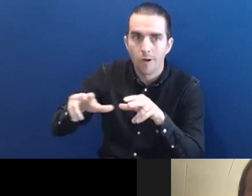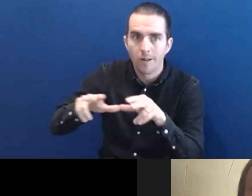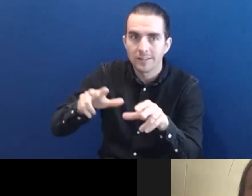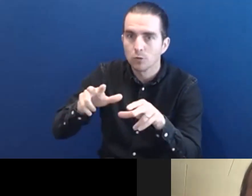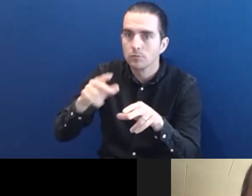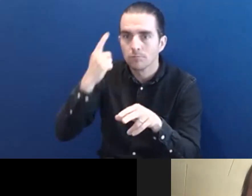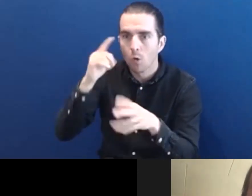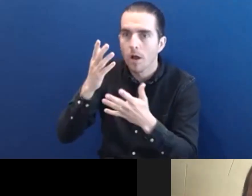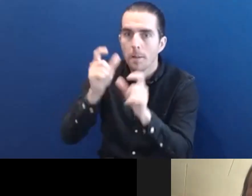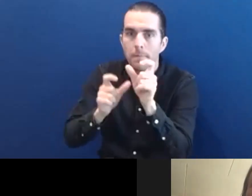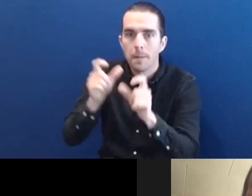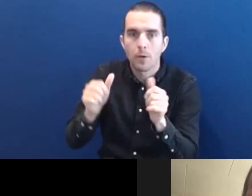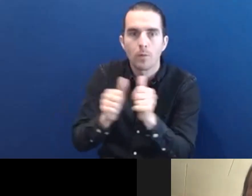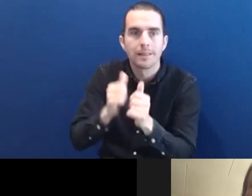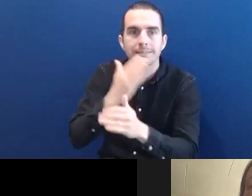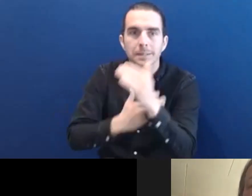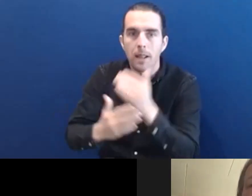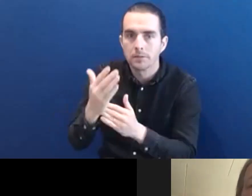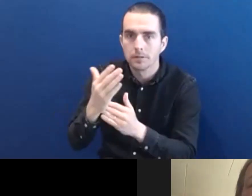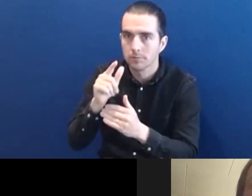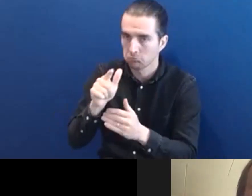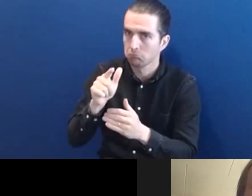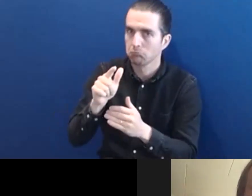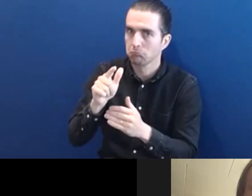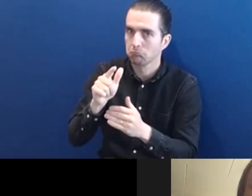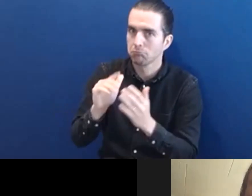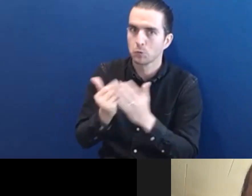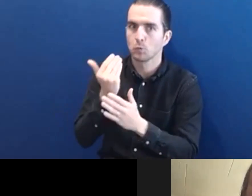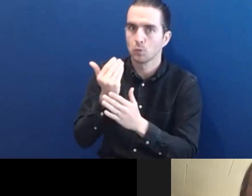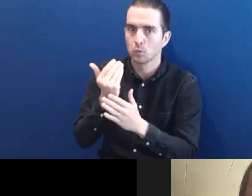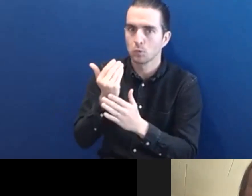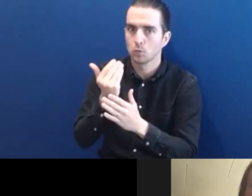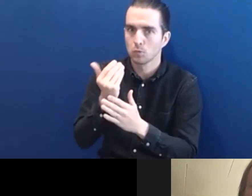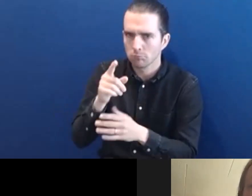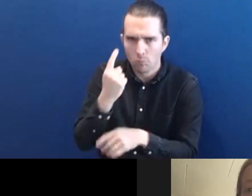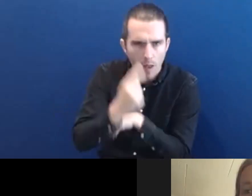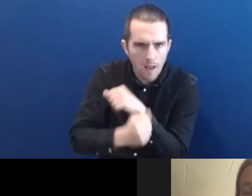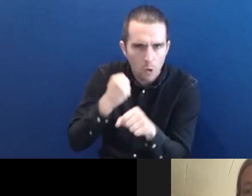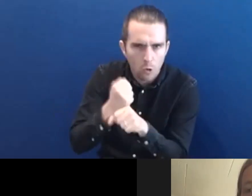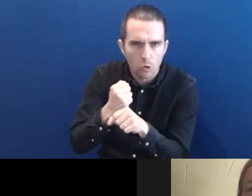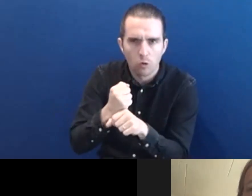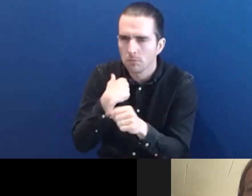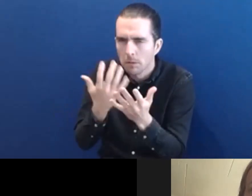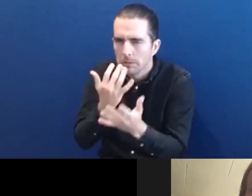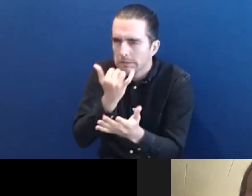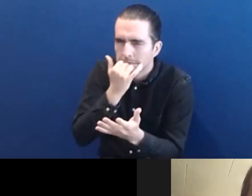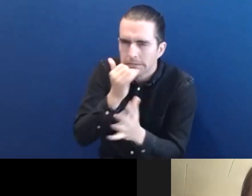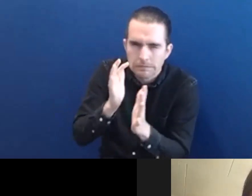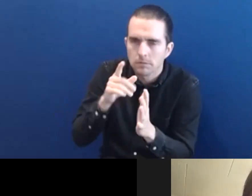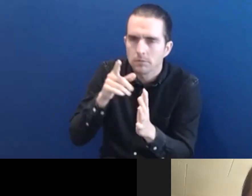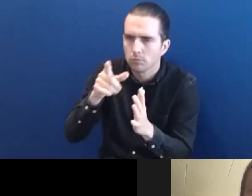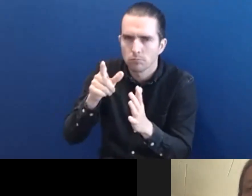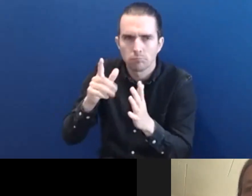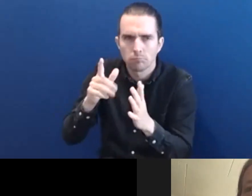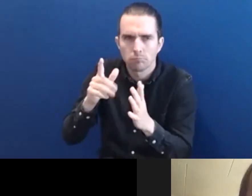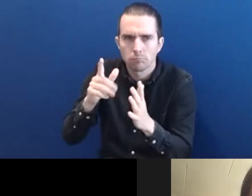quite new. You are 1 year old. I think, if I'm not mistaken, you're also living in the newest country in